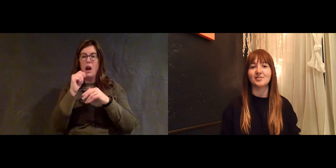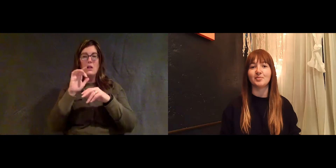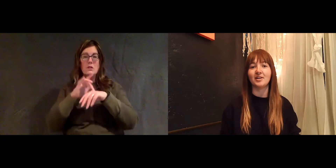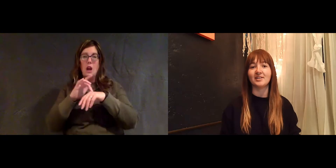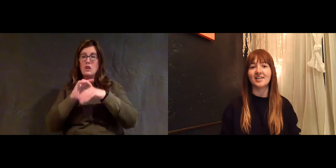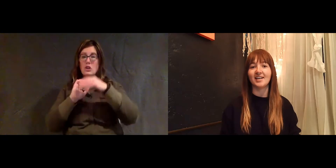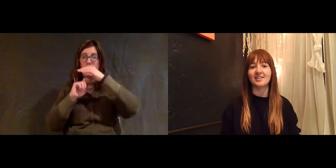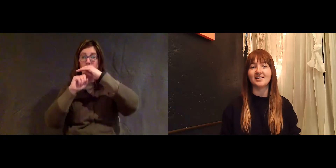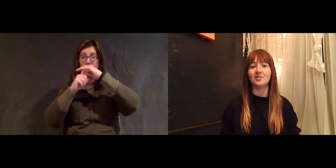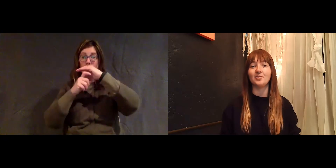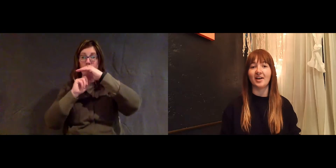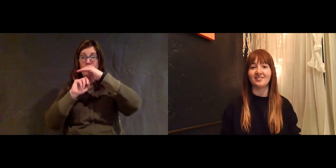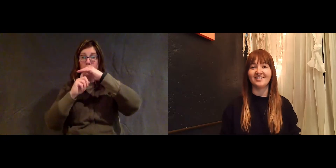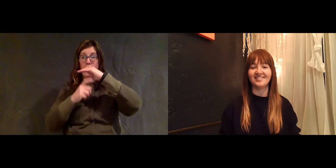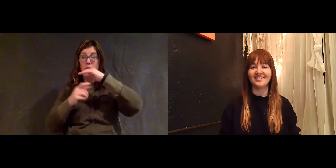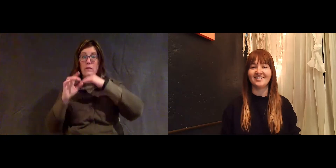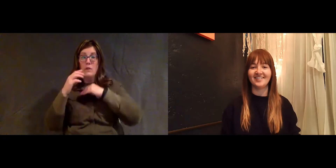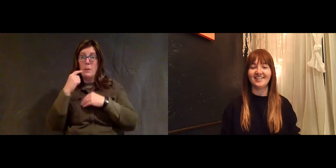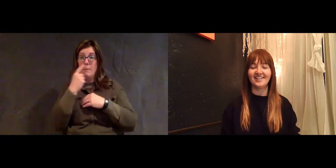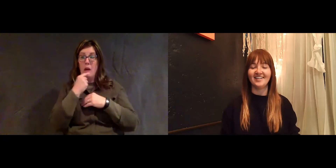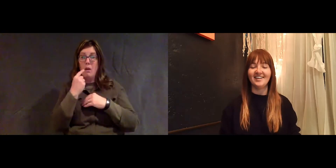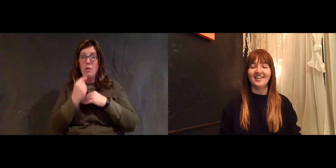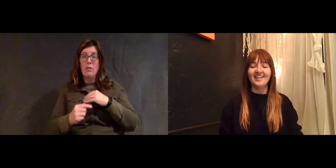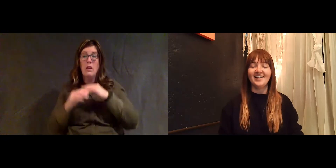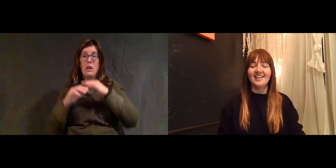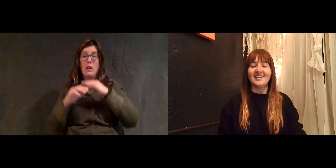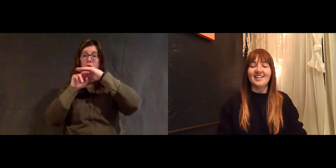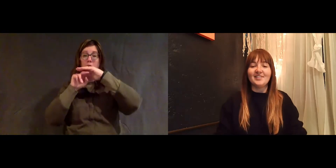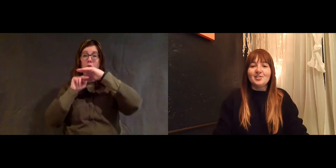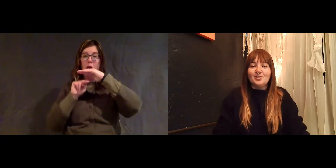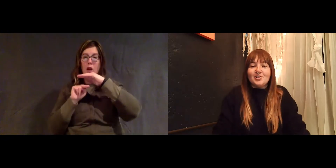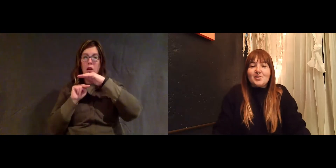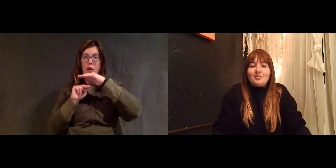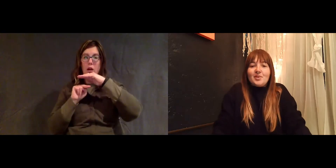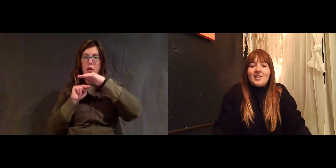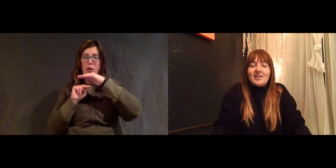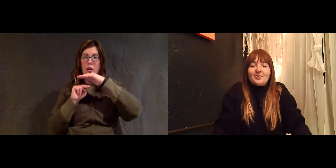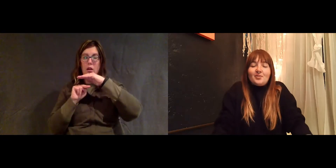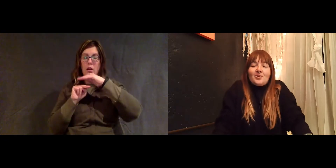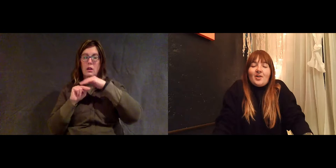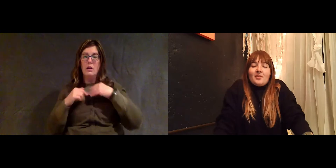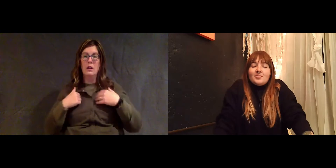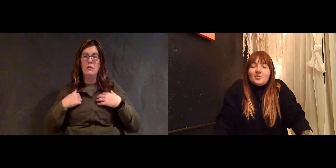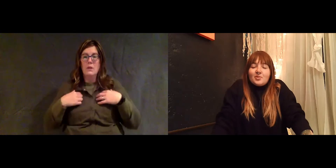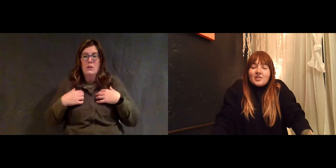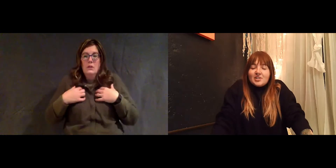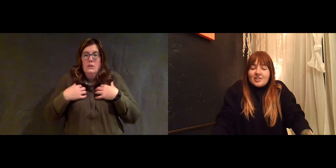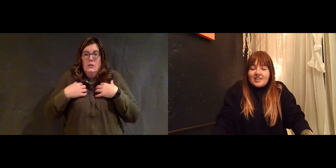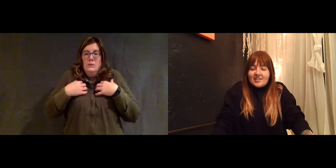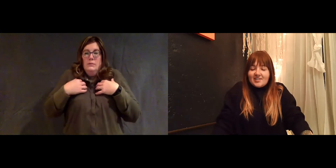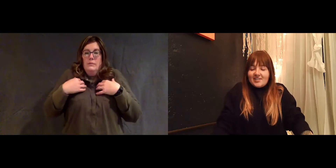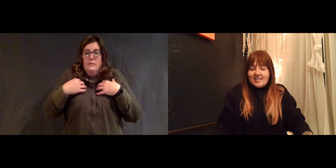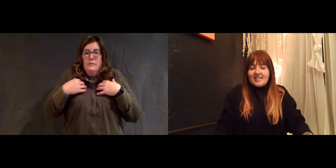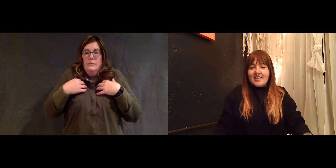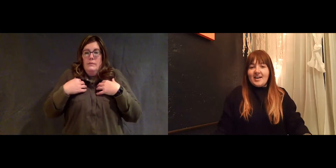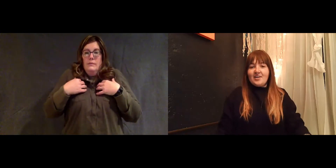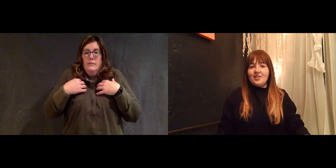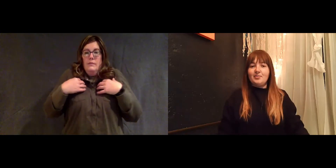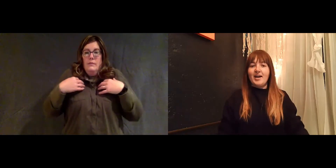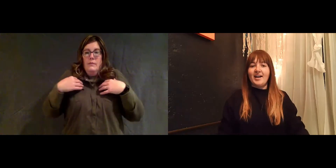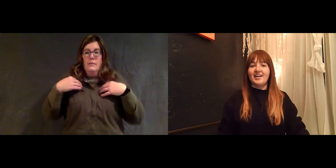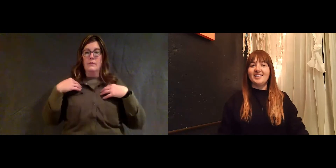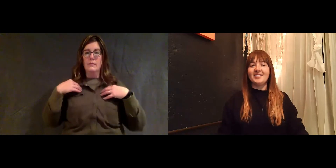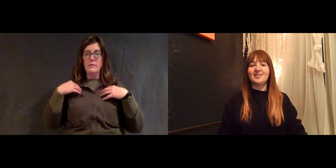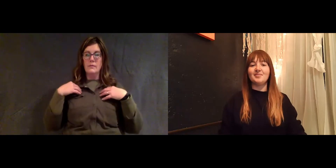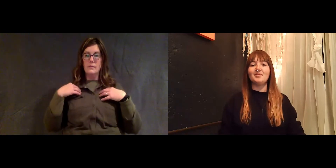stress response can slow down. And then give your shoulders a big roll up toward your ears and down